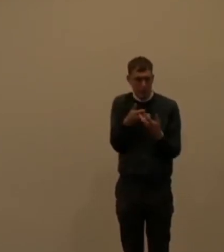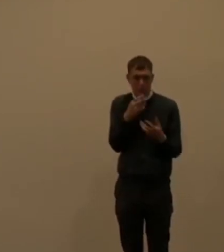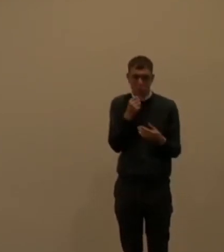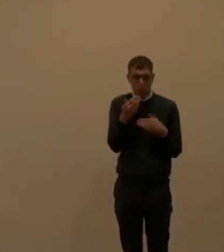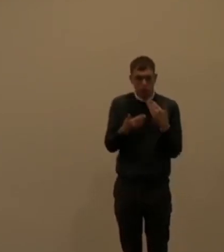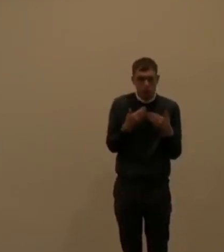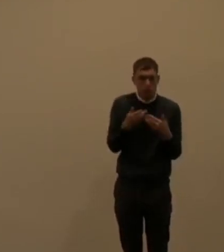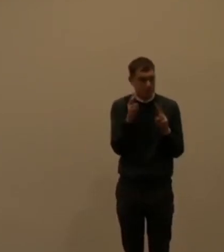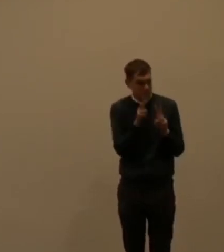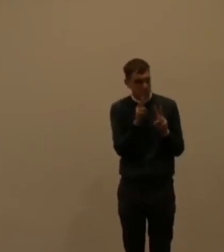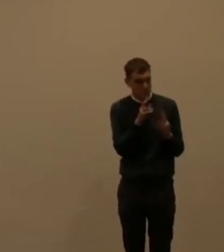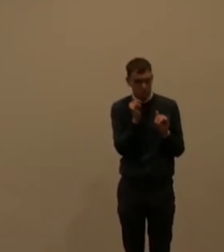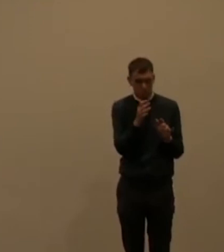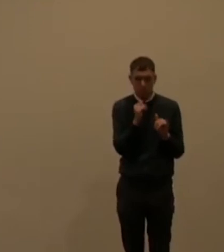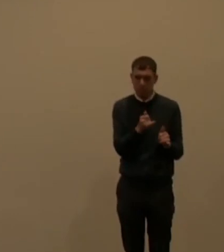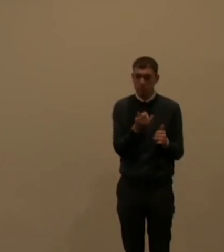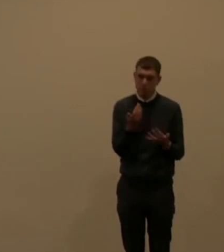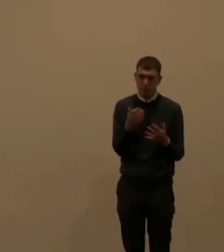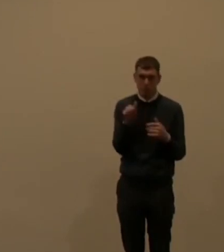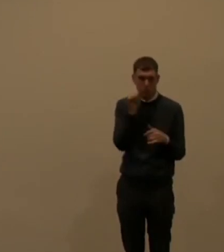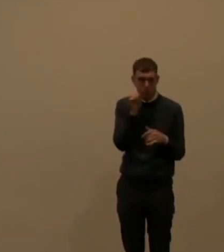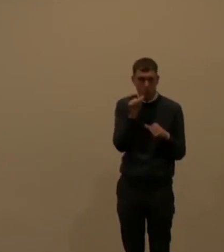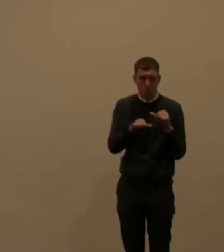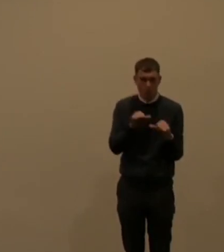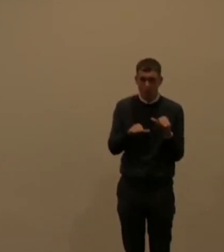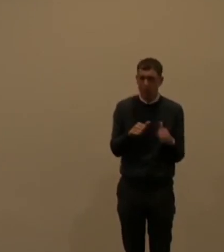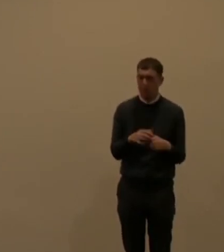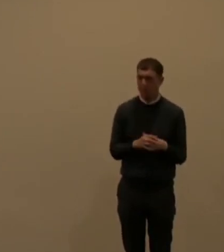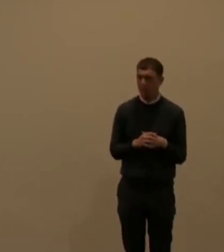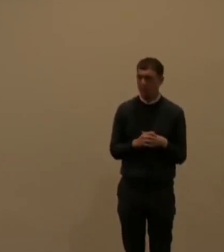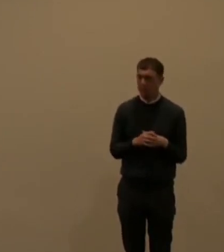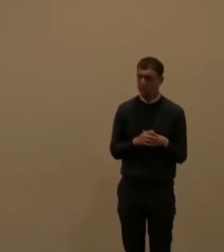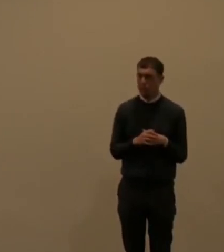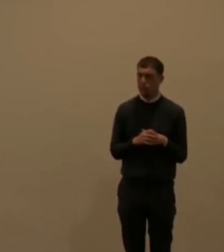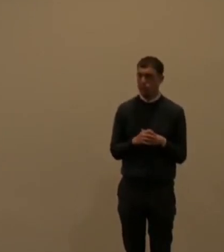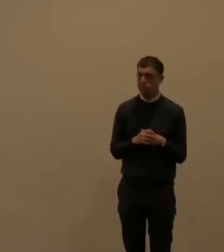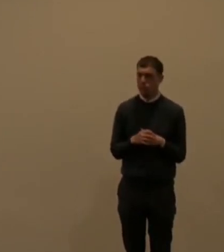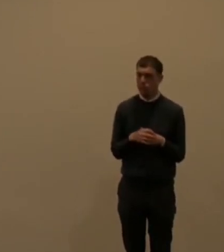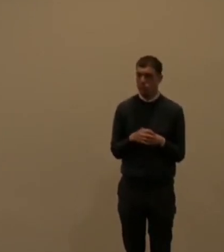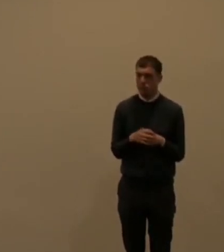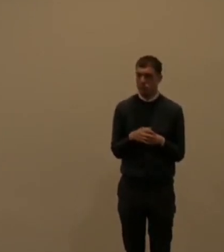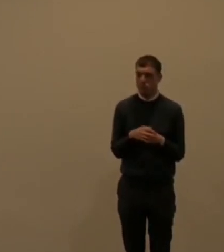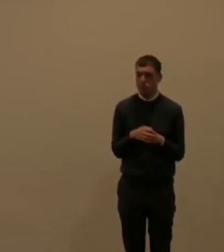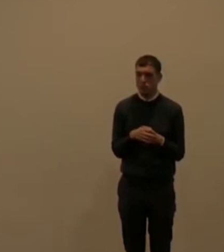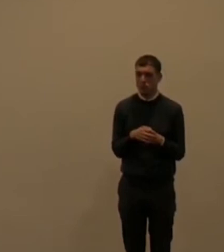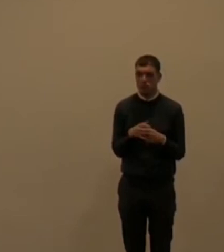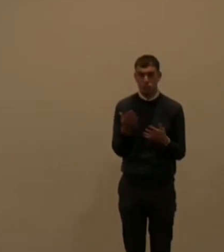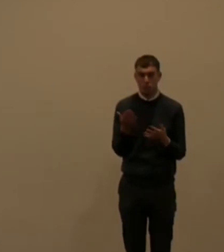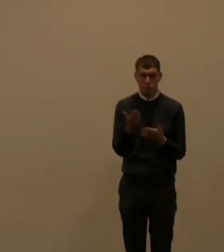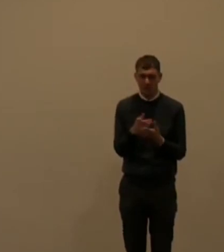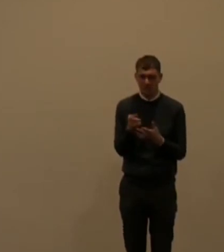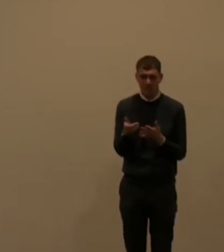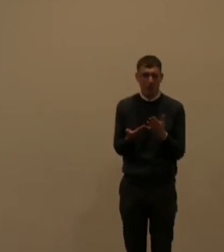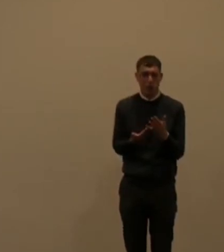had seen everything, they had gone through the part of what does this button do. So everything it wasn't that new to them,